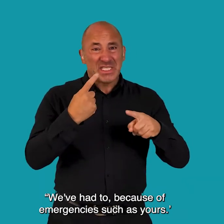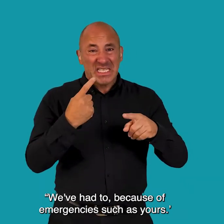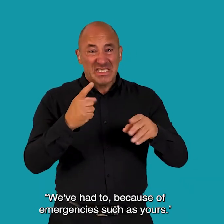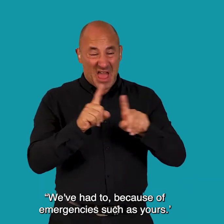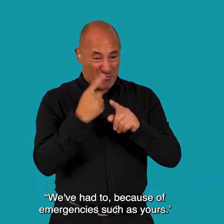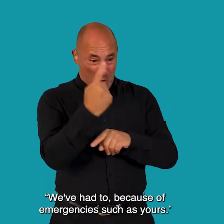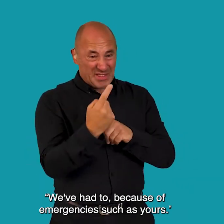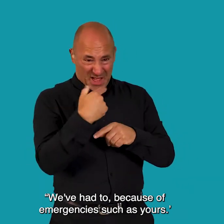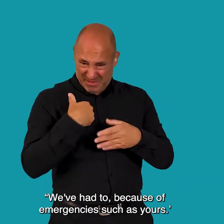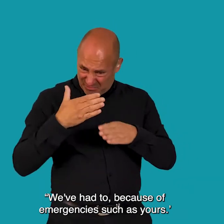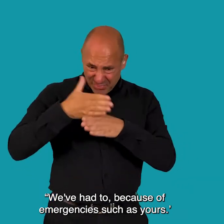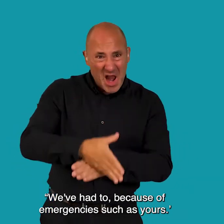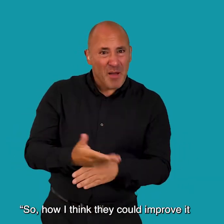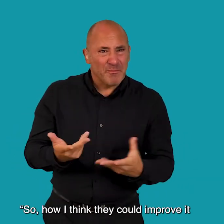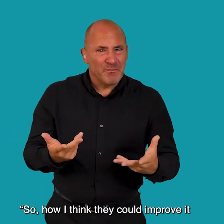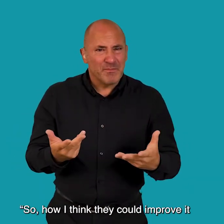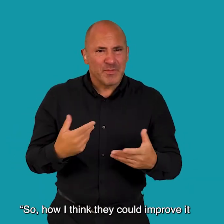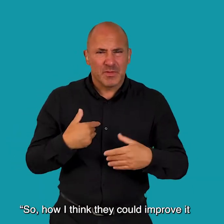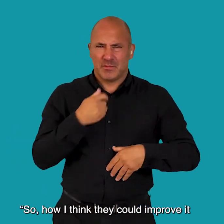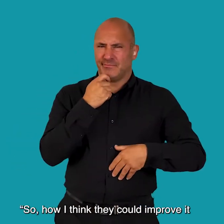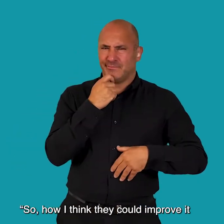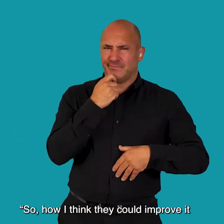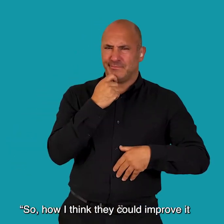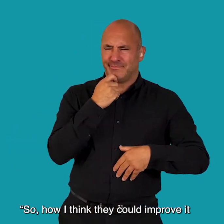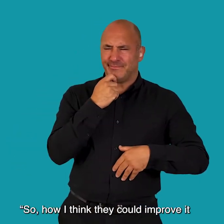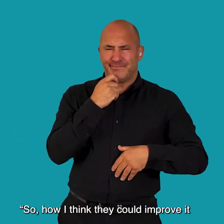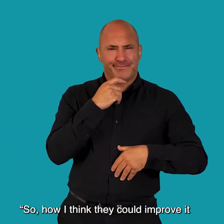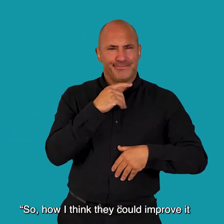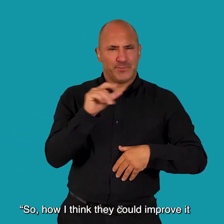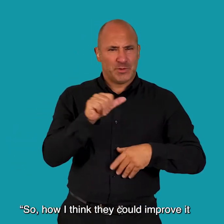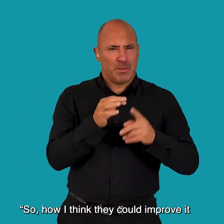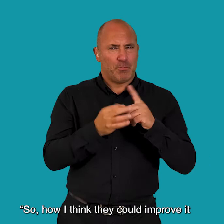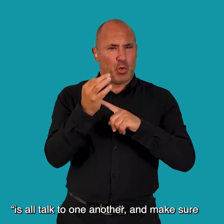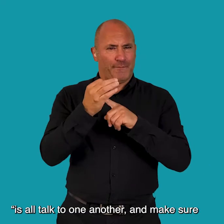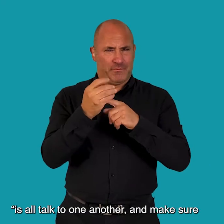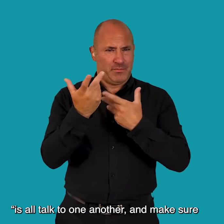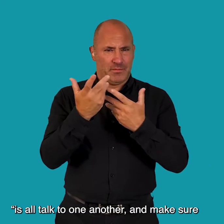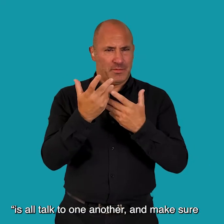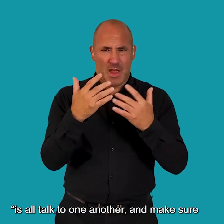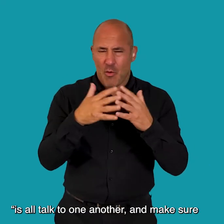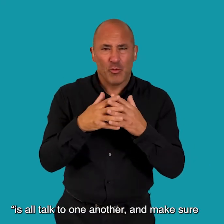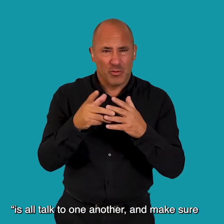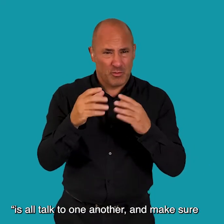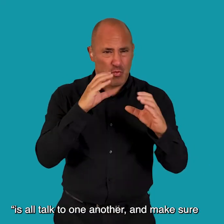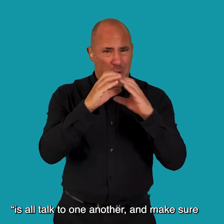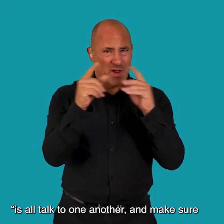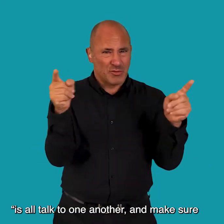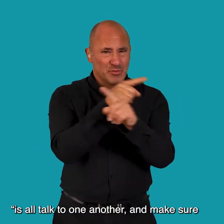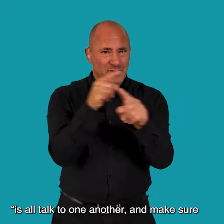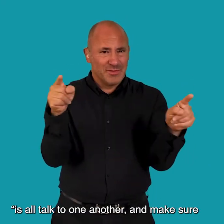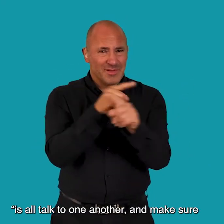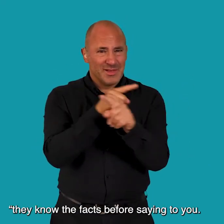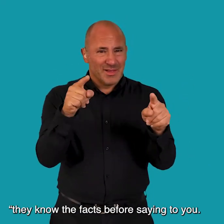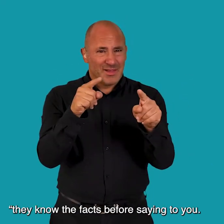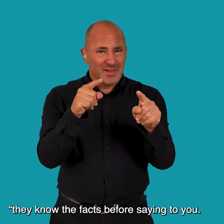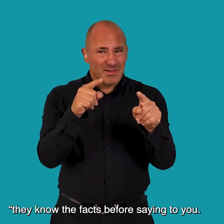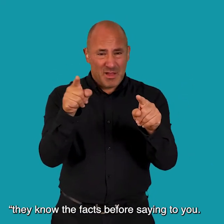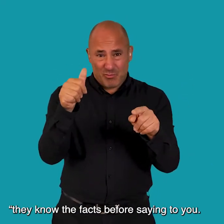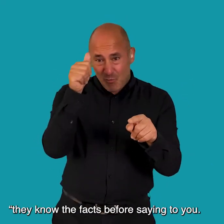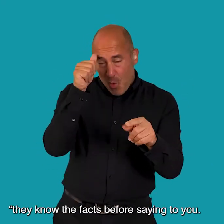as yours.' So how I think they could improve it is all talk to one another and make sure they know the facts before